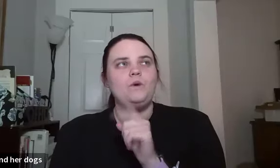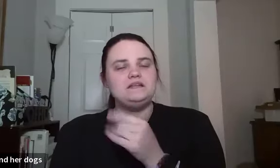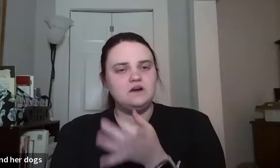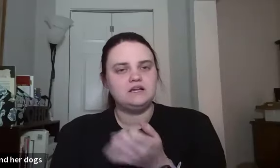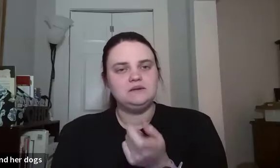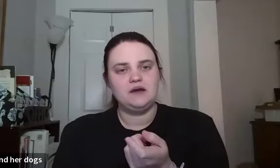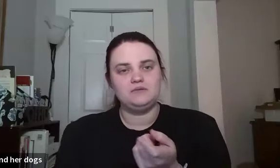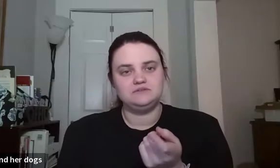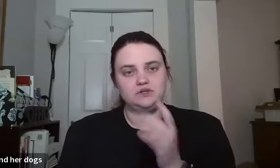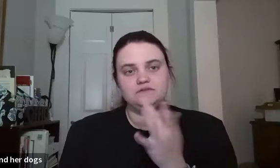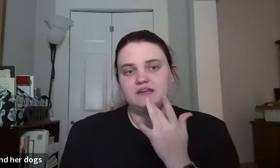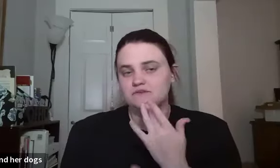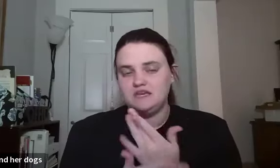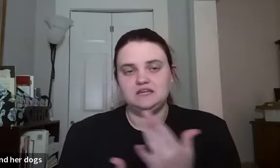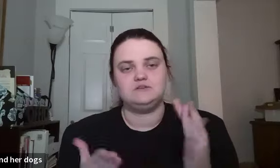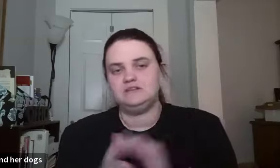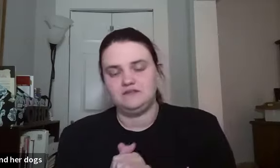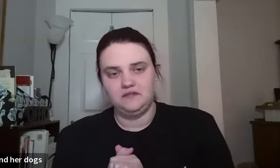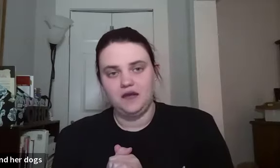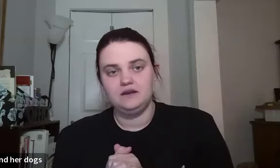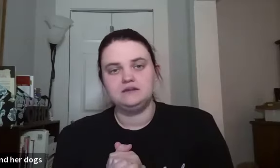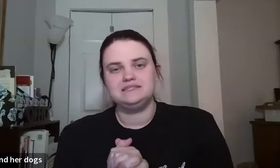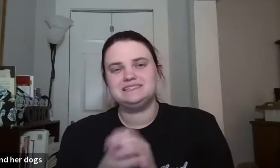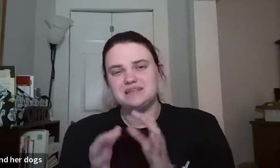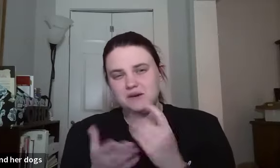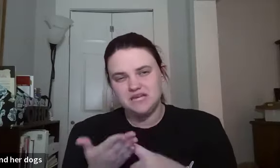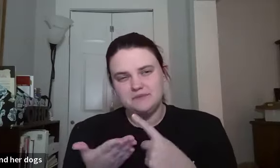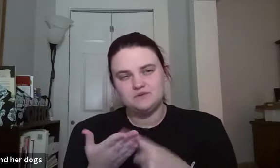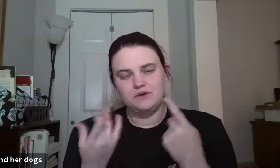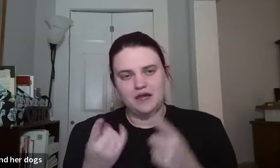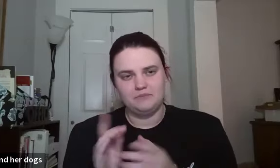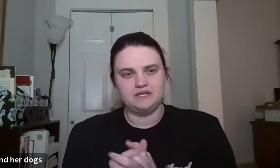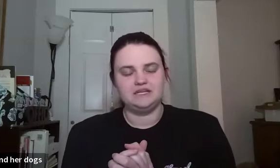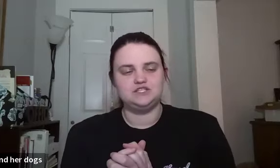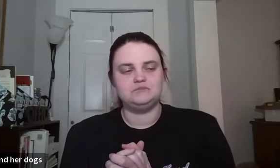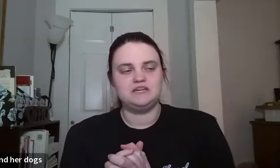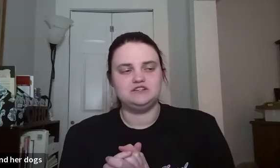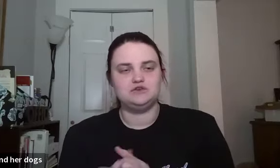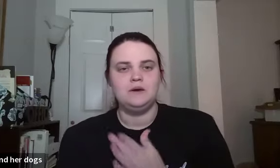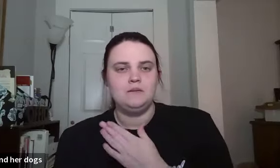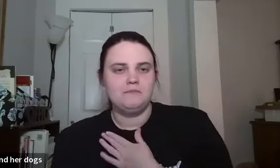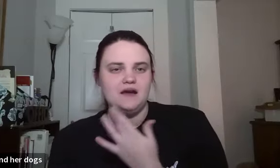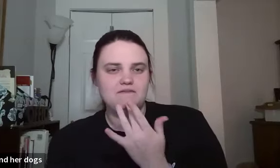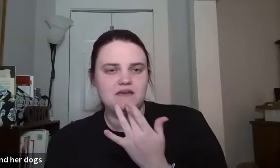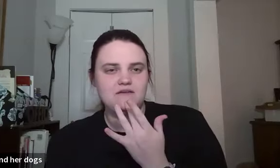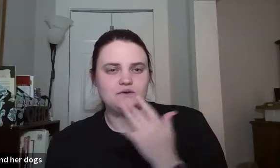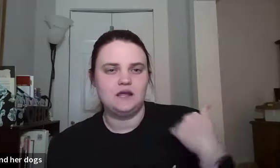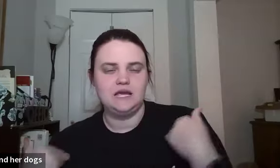When talking about your favorite things or anything like that, sometimes what'll happen is you may do my favorite